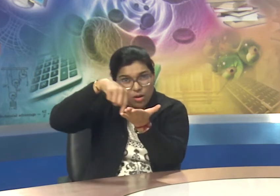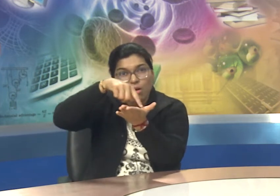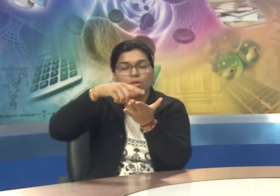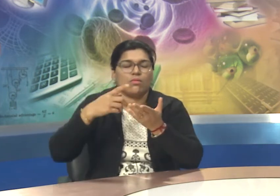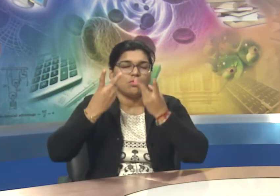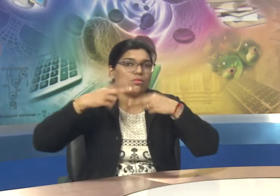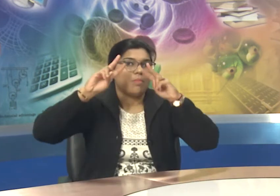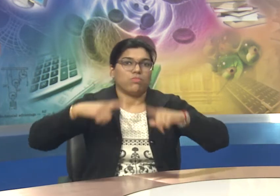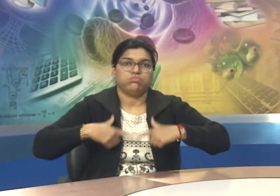circumference.